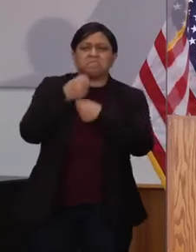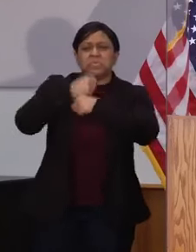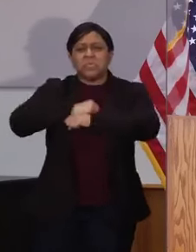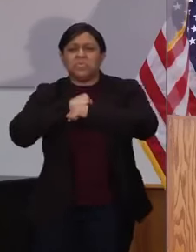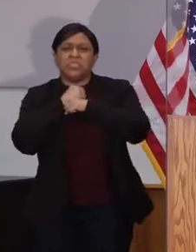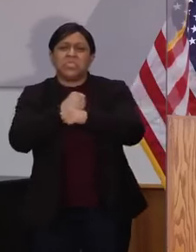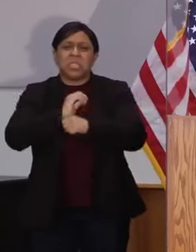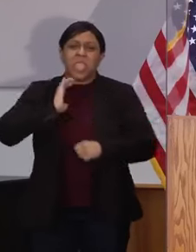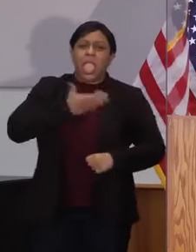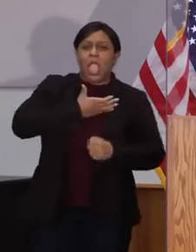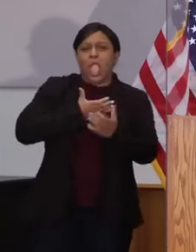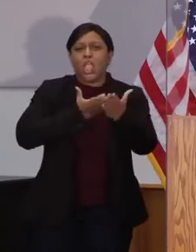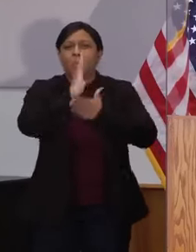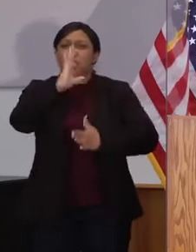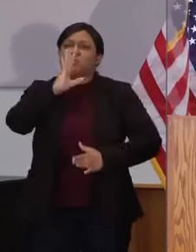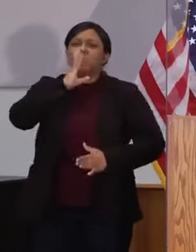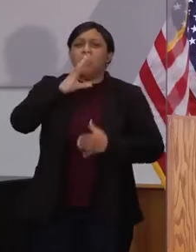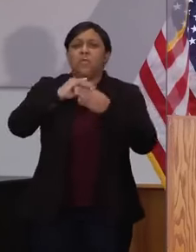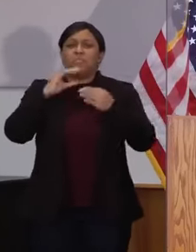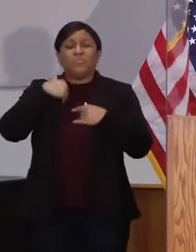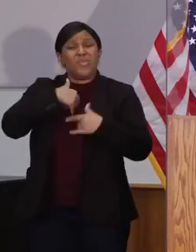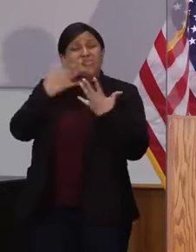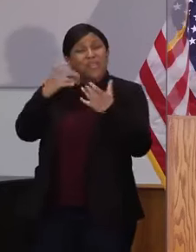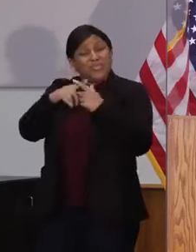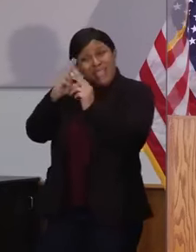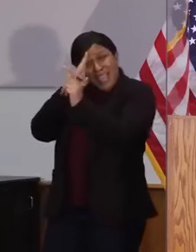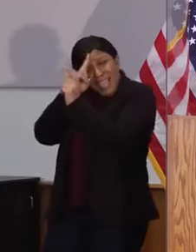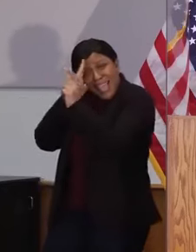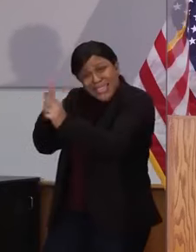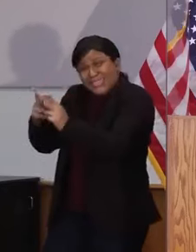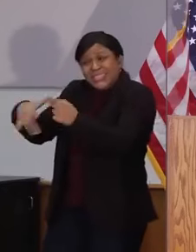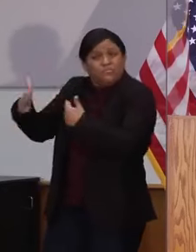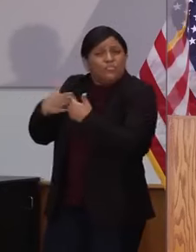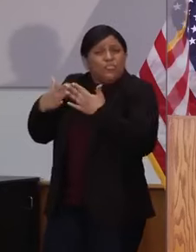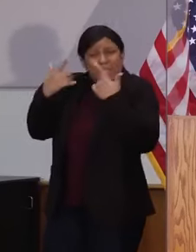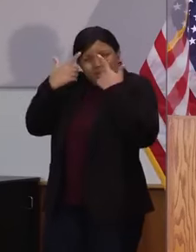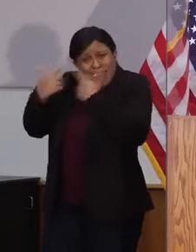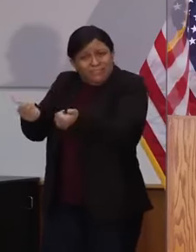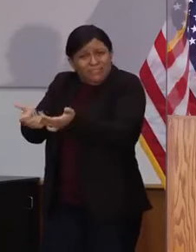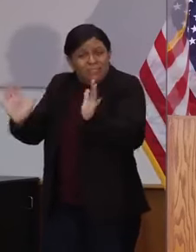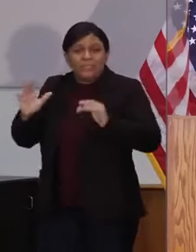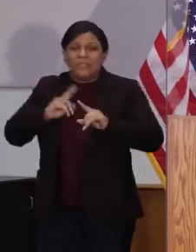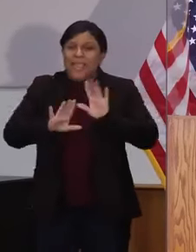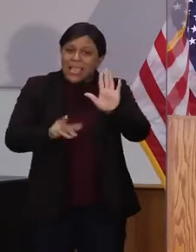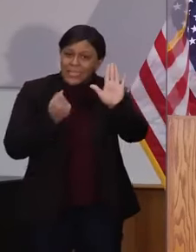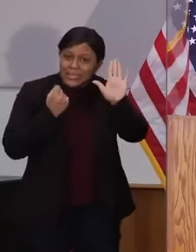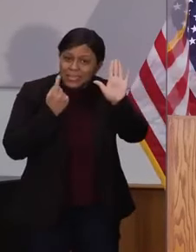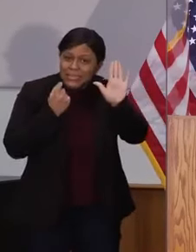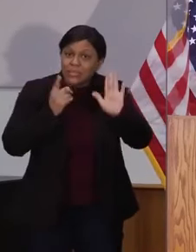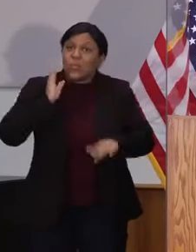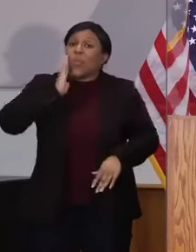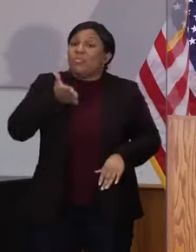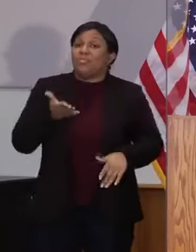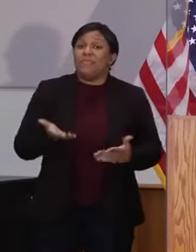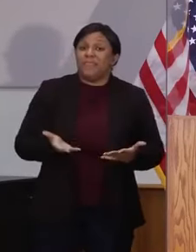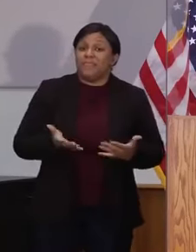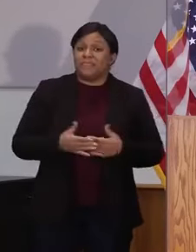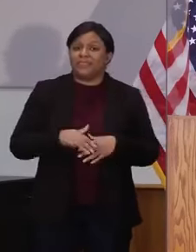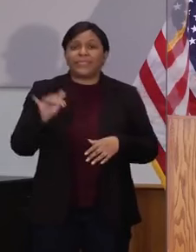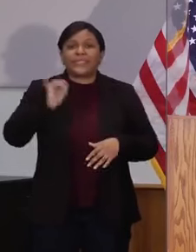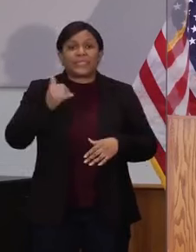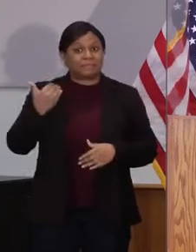rights, whatever that voice they want to have heard, but there will also be a magnet for folks, as we saw in June, as